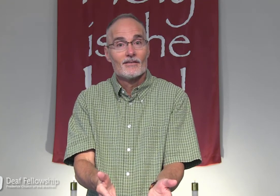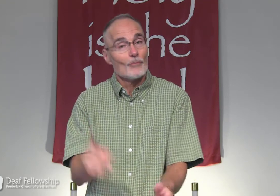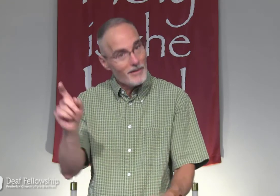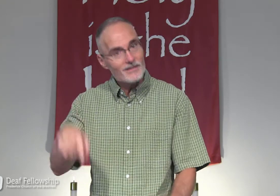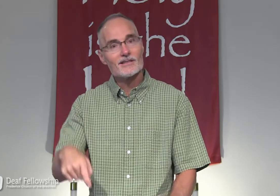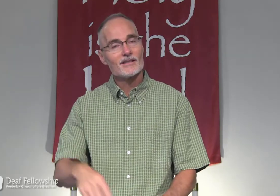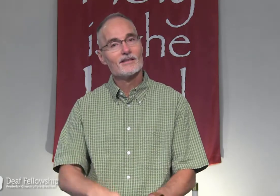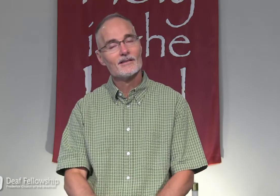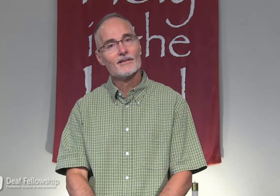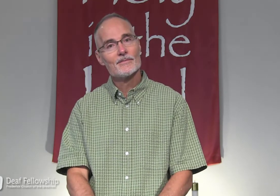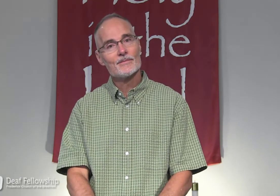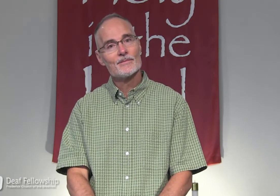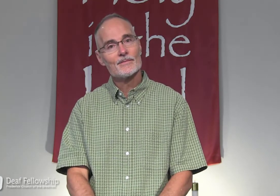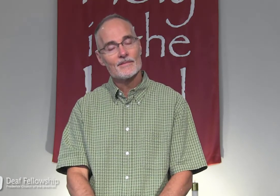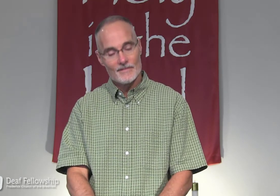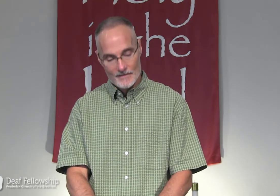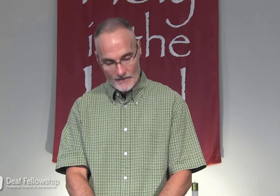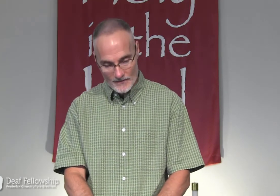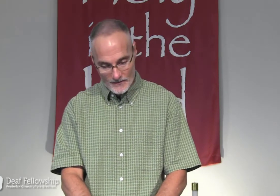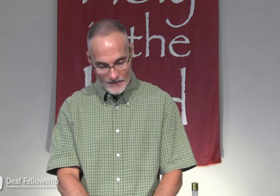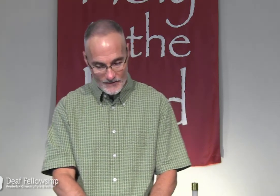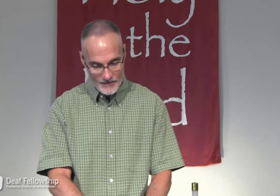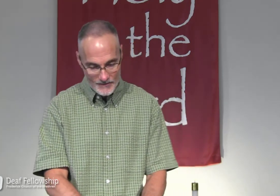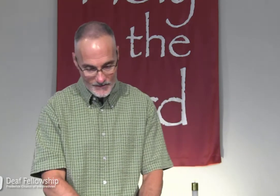there. We have to.